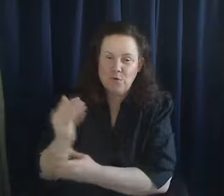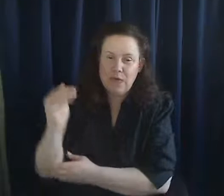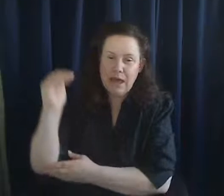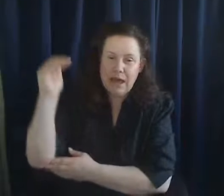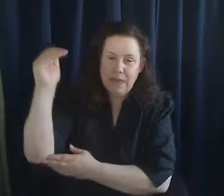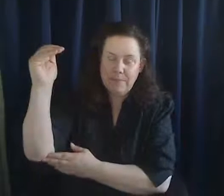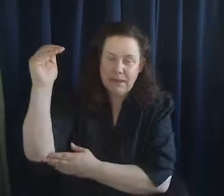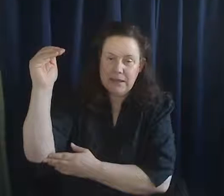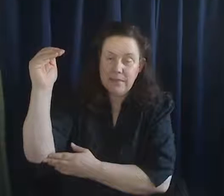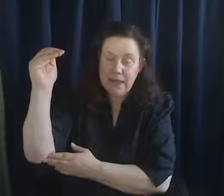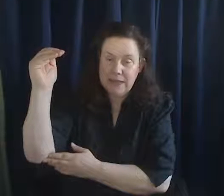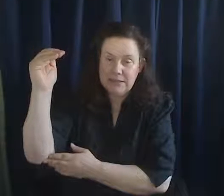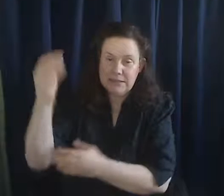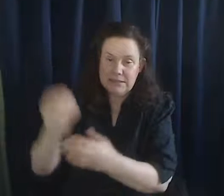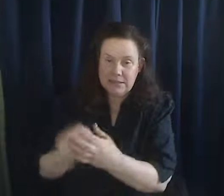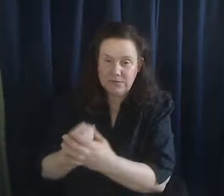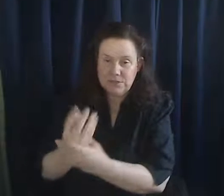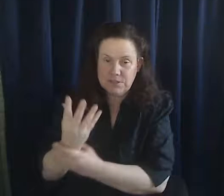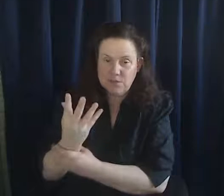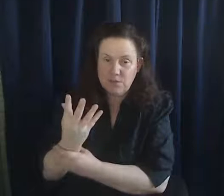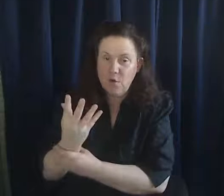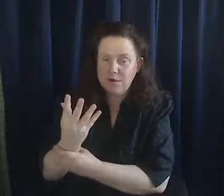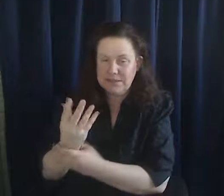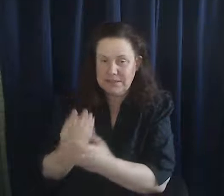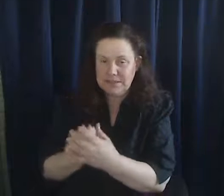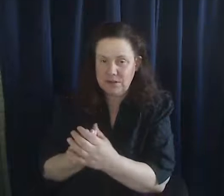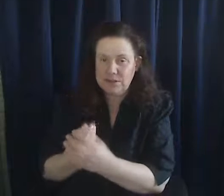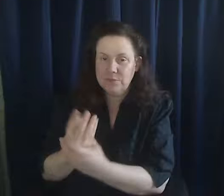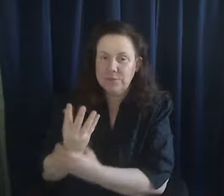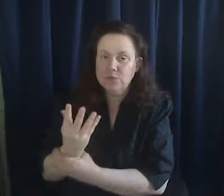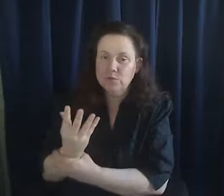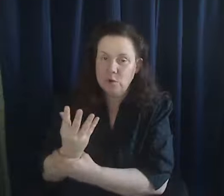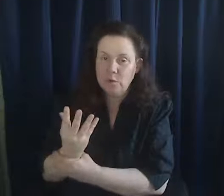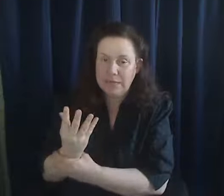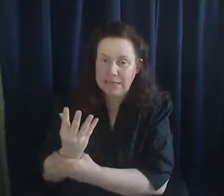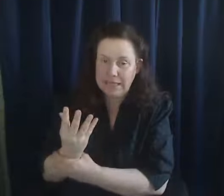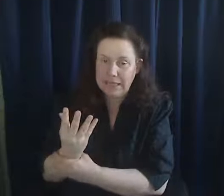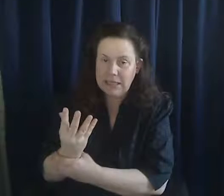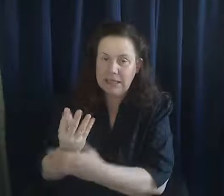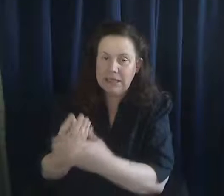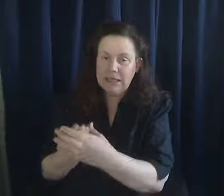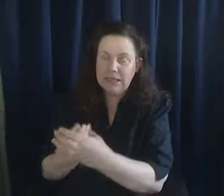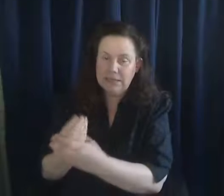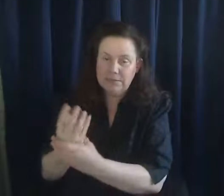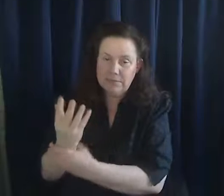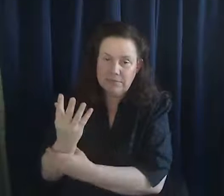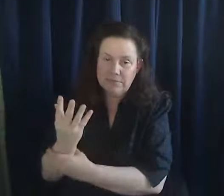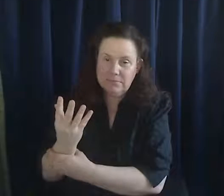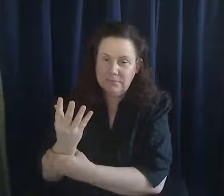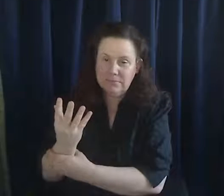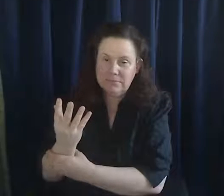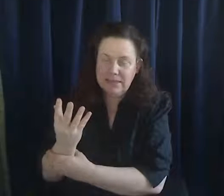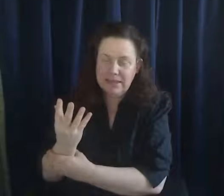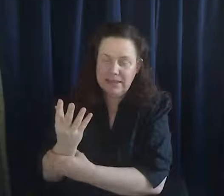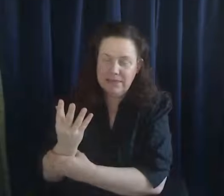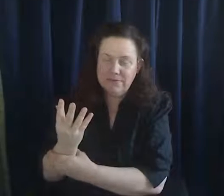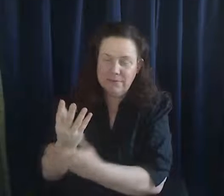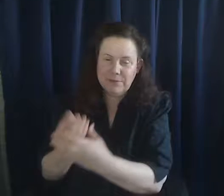grown up, and I'm adding instead of just grow, because this can also mean growing. It can have